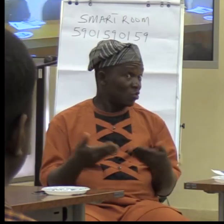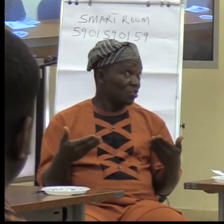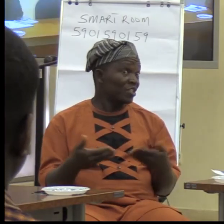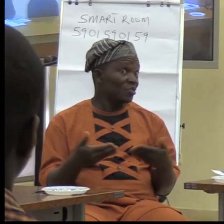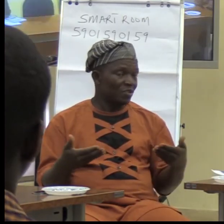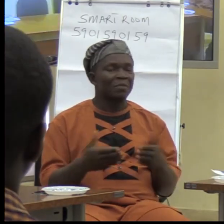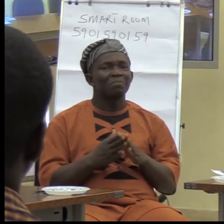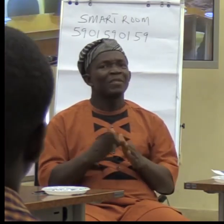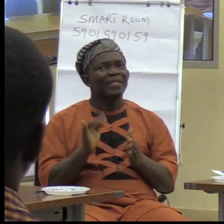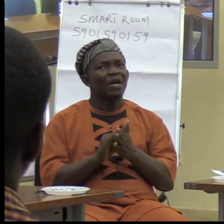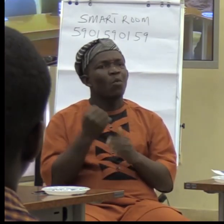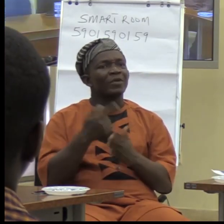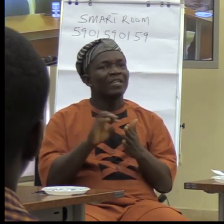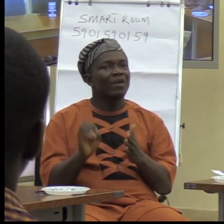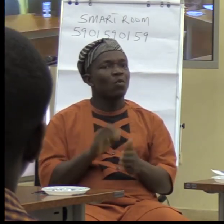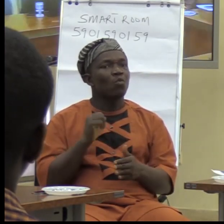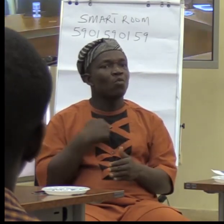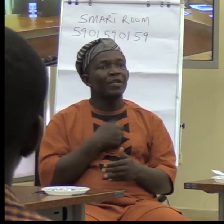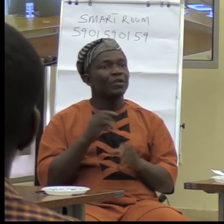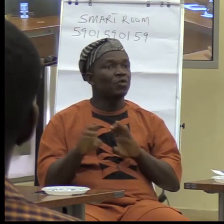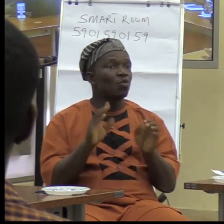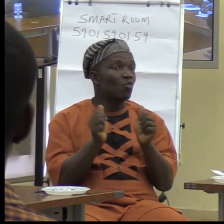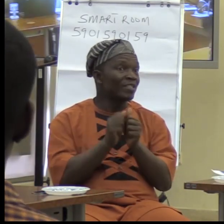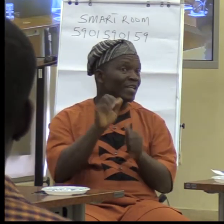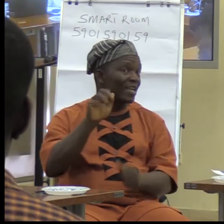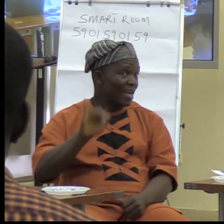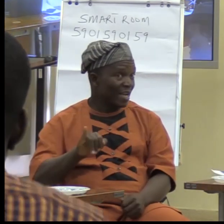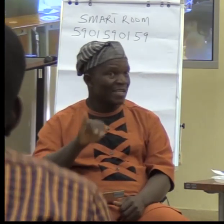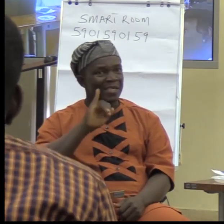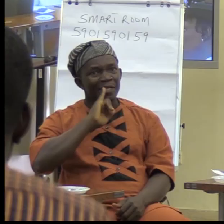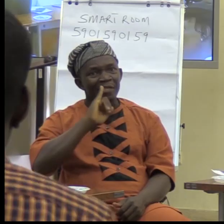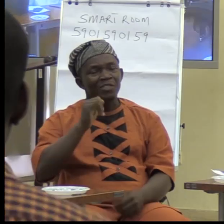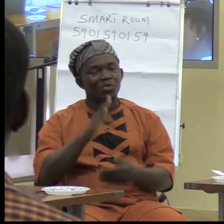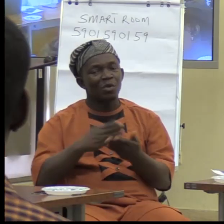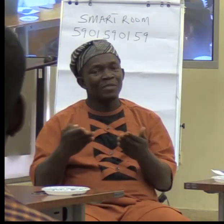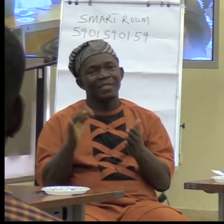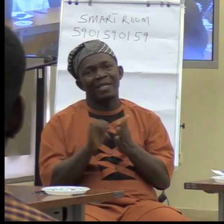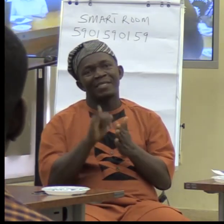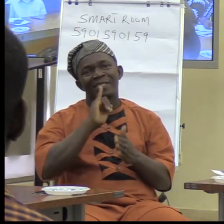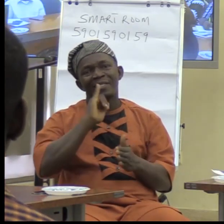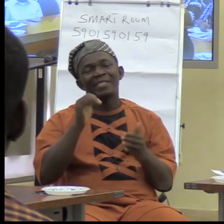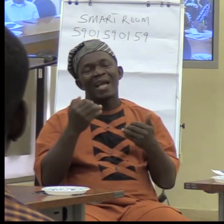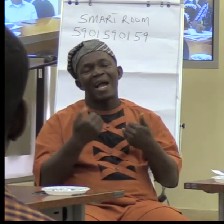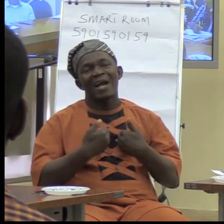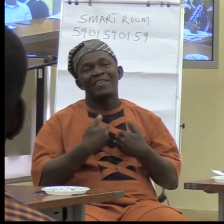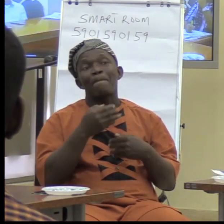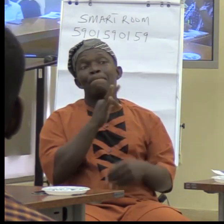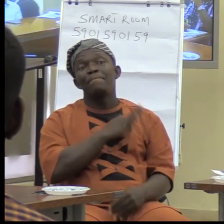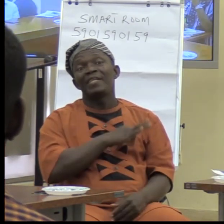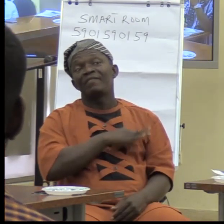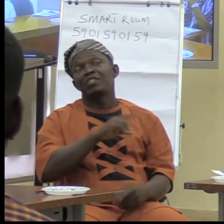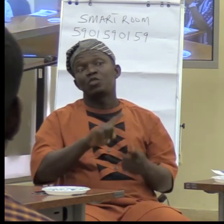values, And so you see that at the center of a number of things that is being done across all these laptops and